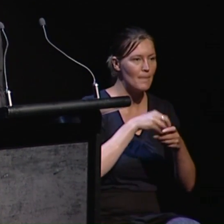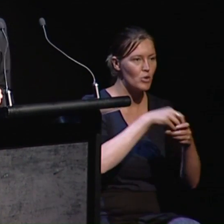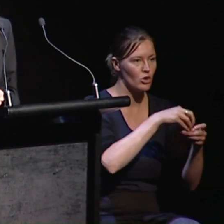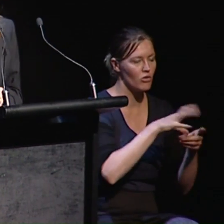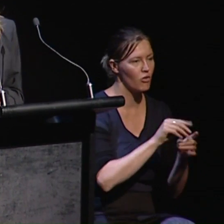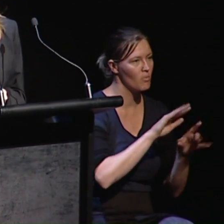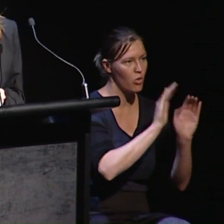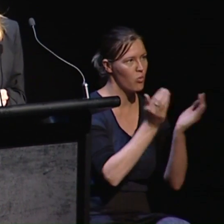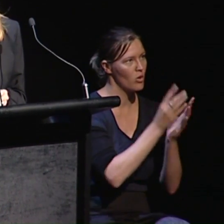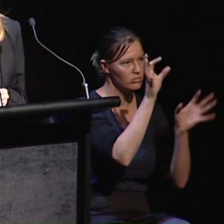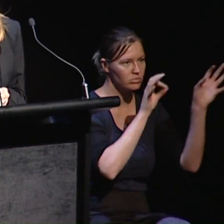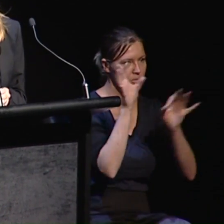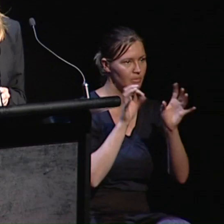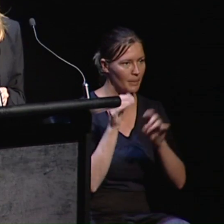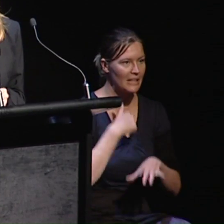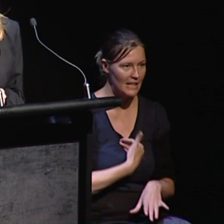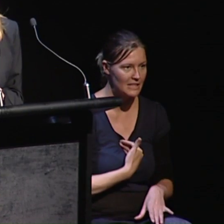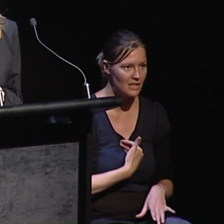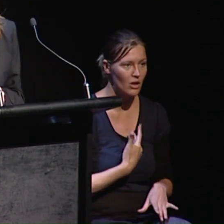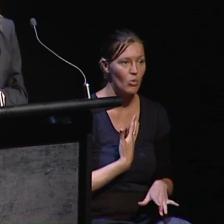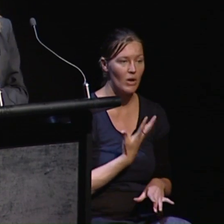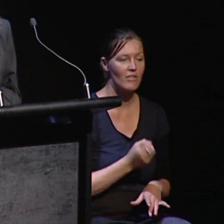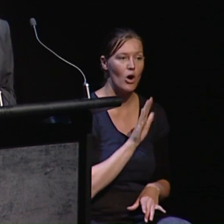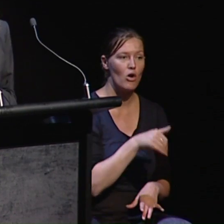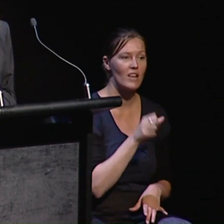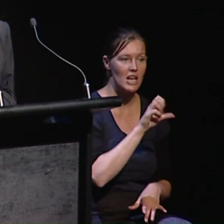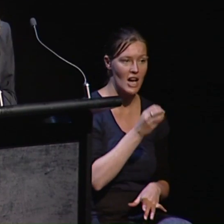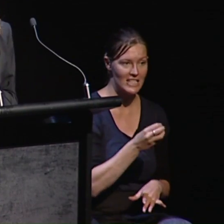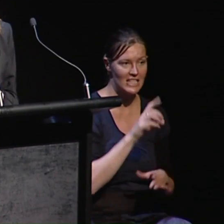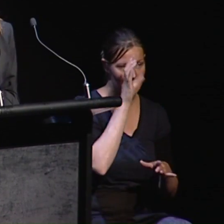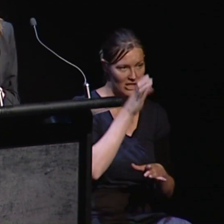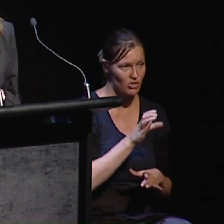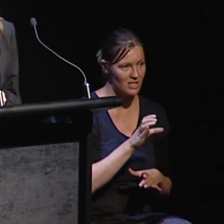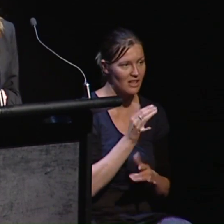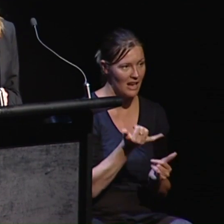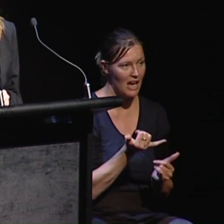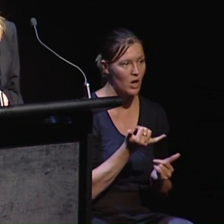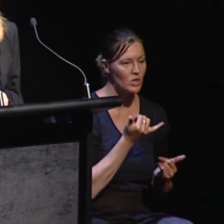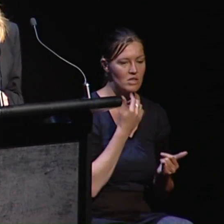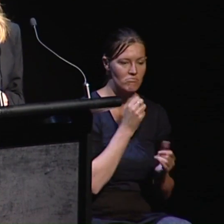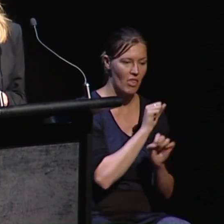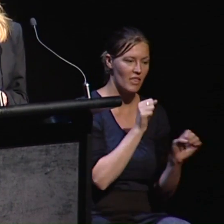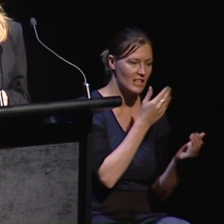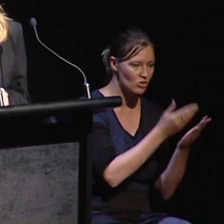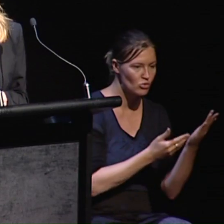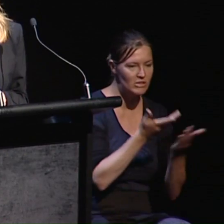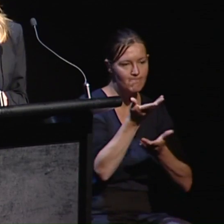very proud that we have over 90 countries that have contributed either stories